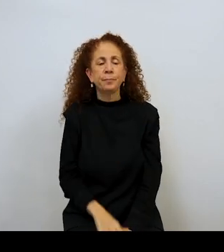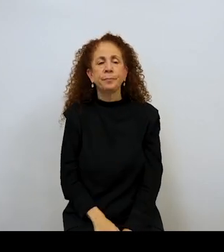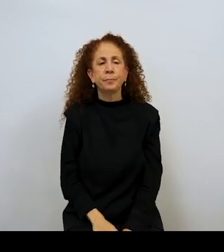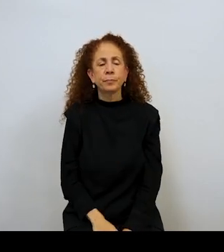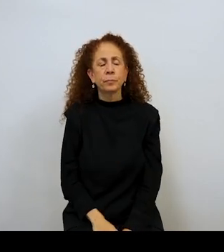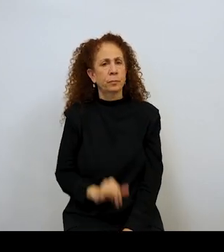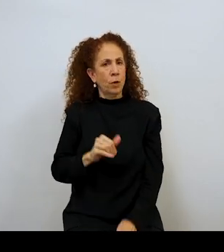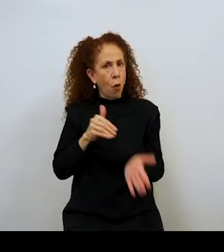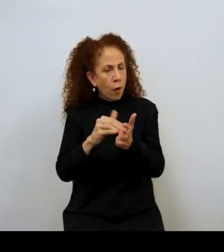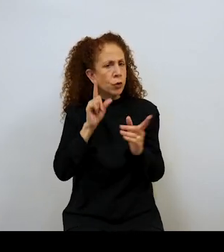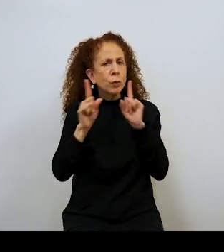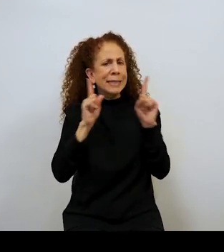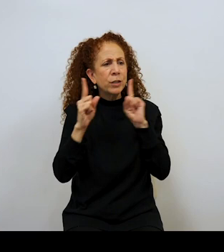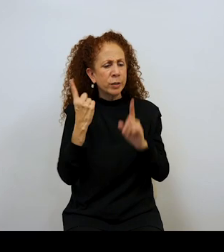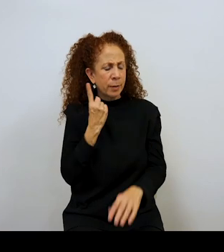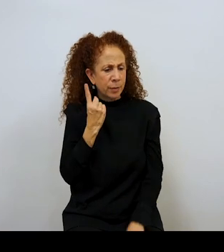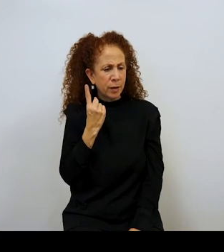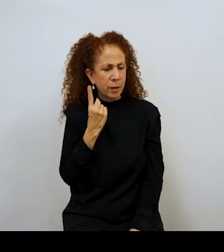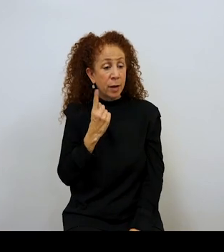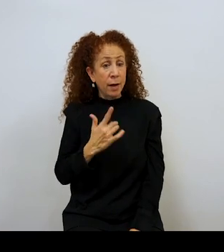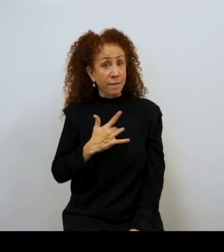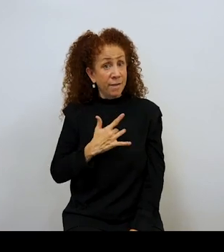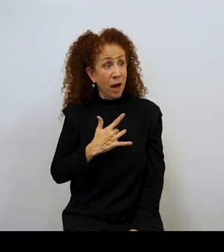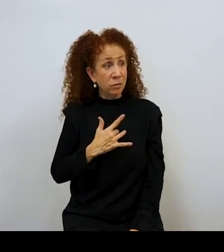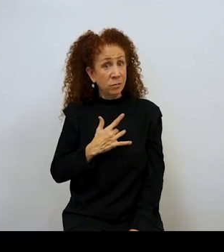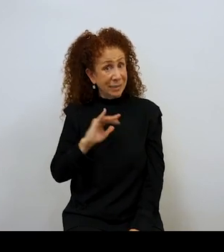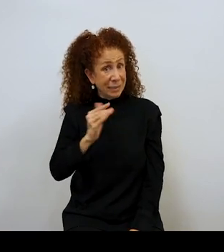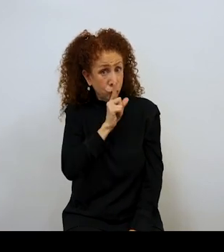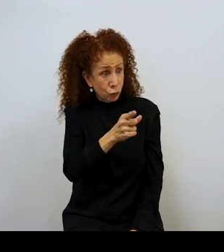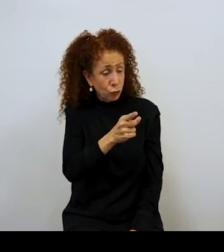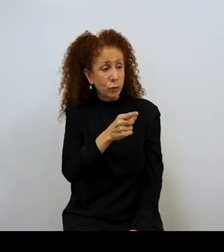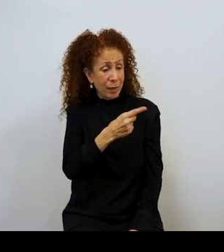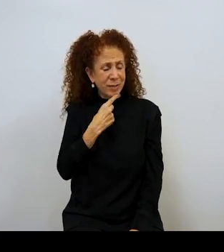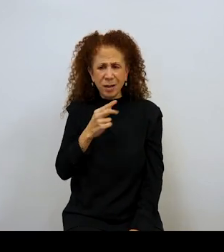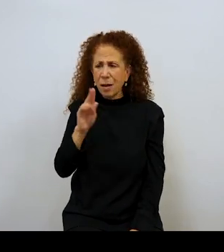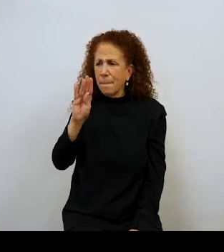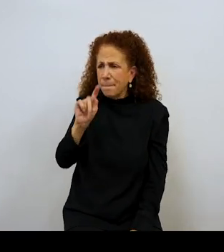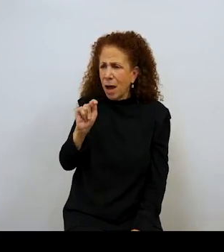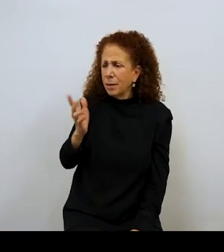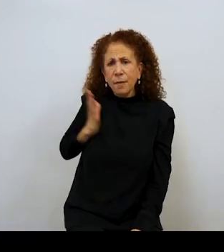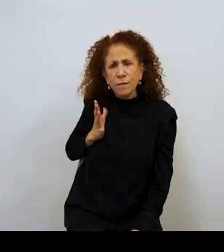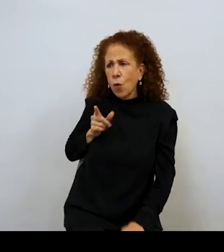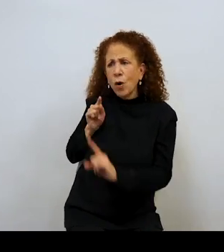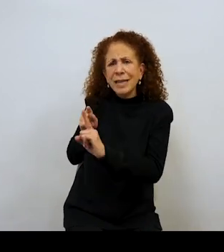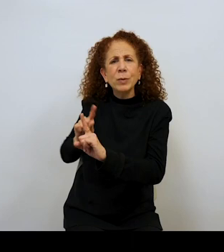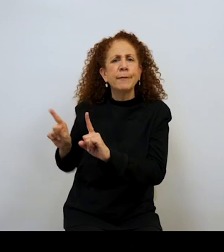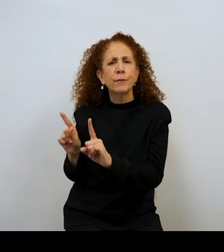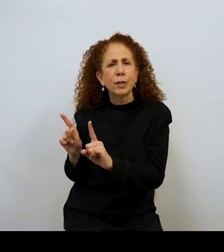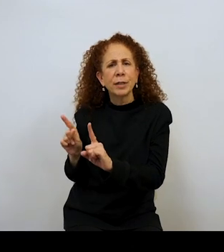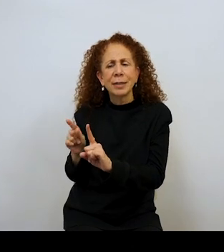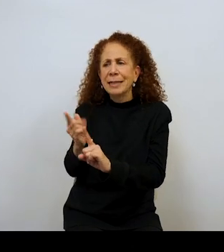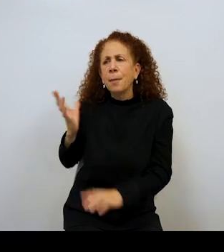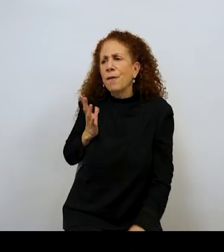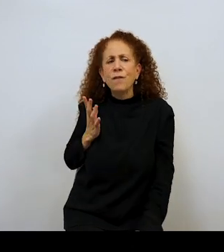very often hear in a way that felt, that really did ring true, them saying, but he used to be, he